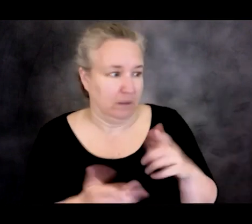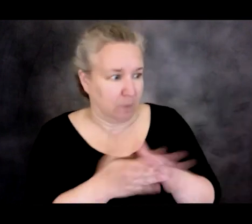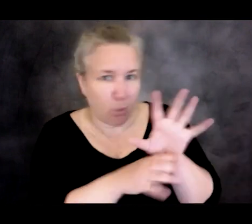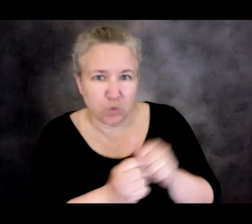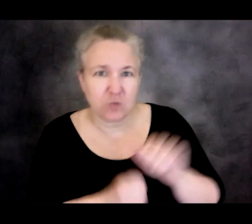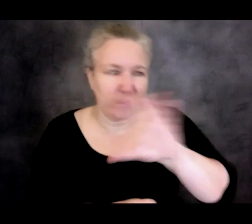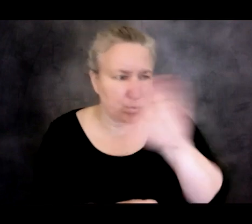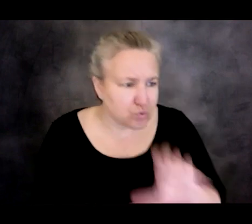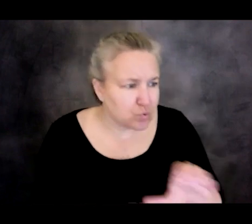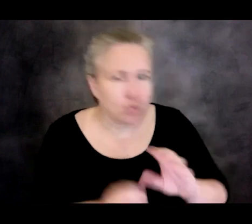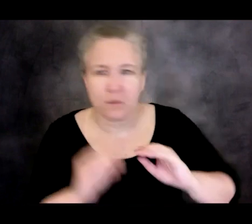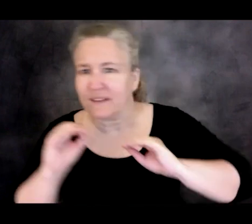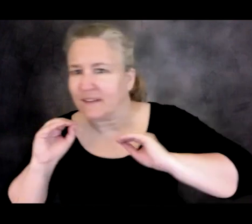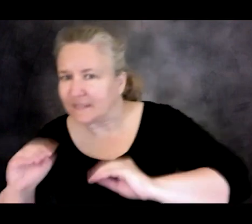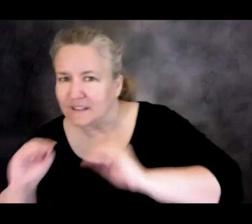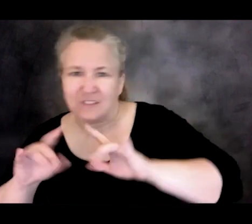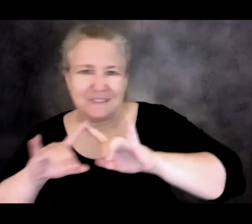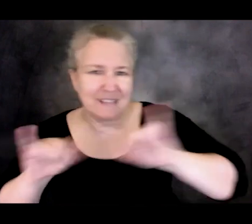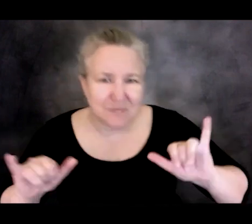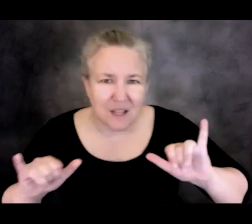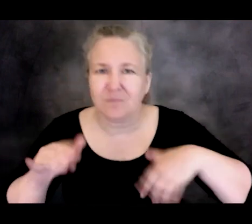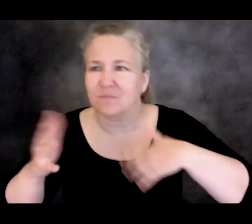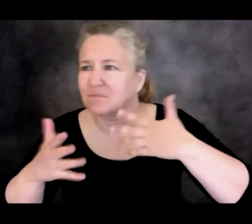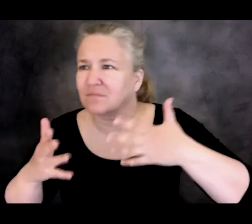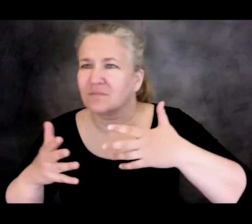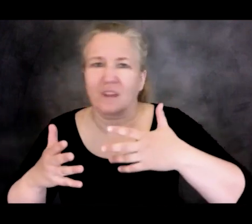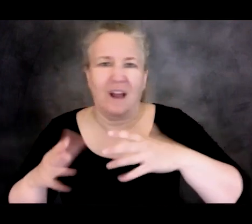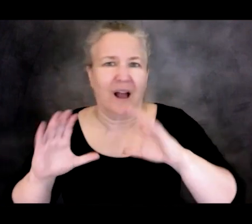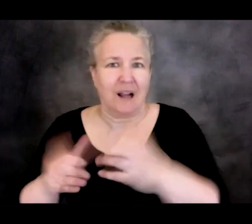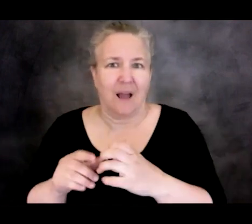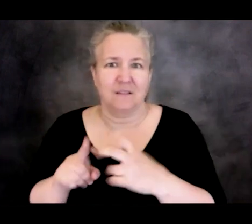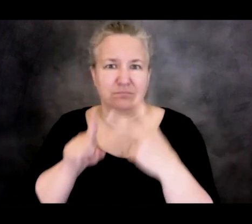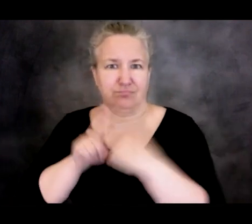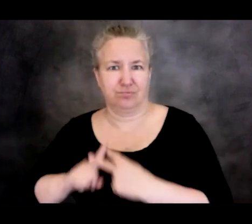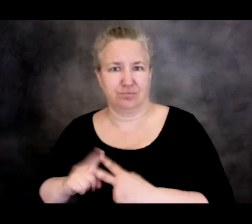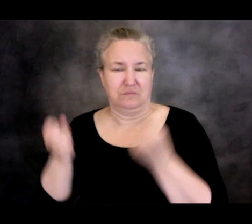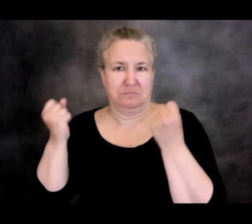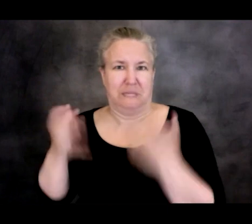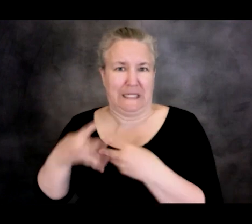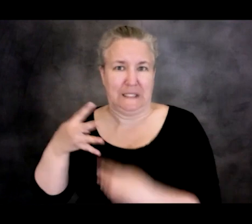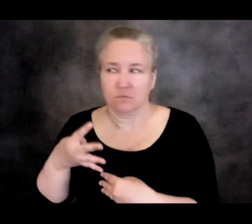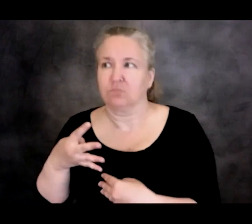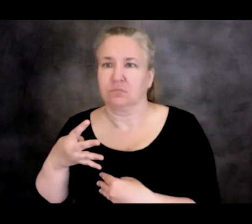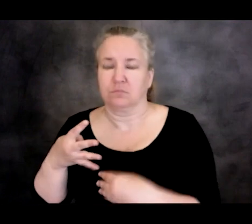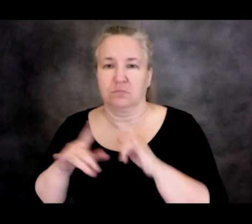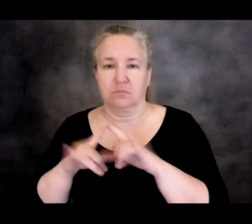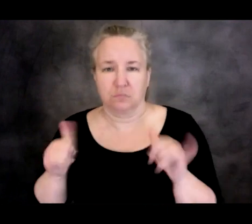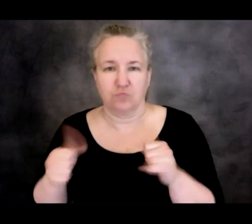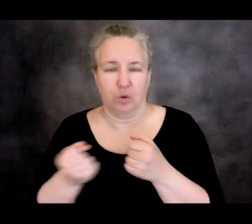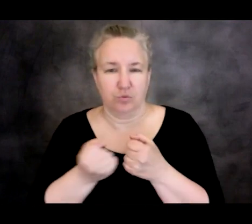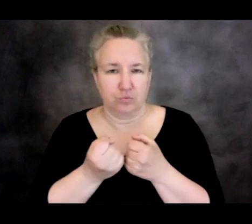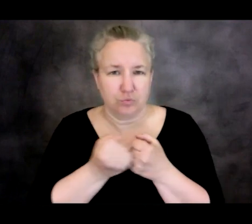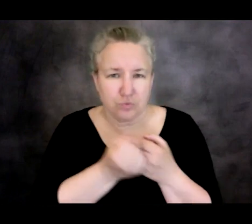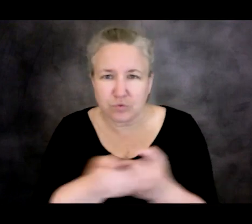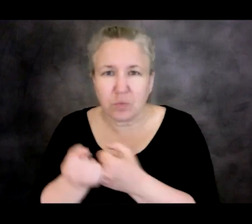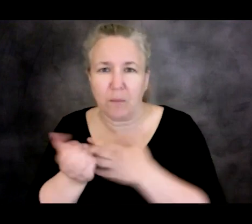and teaching oversubscribed classes, while also trying to support the evolving needs of